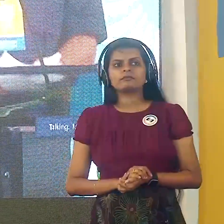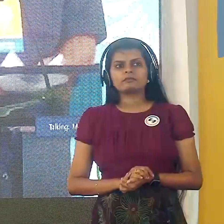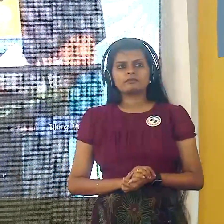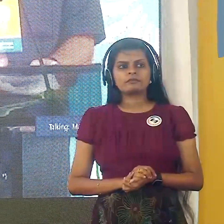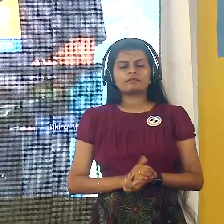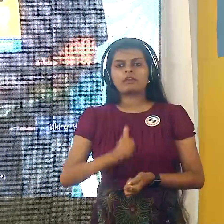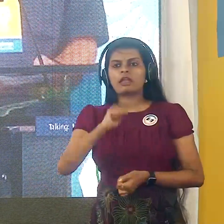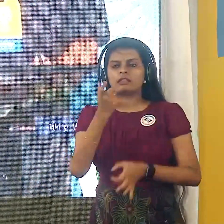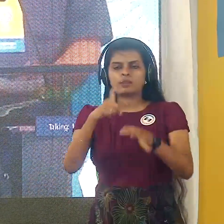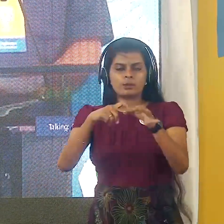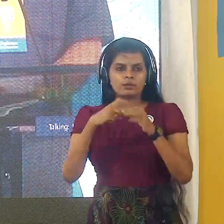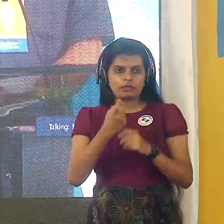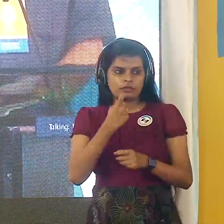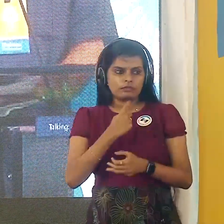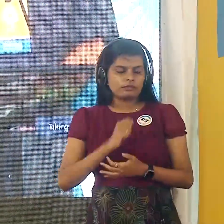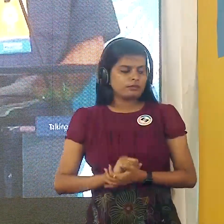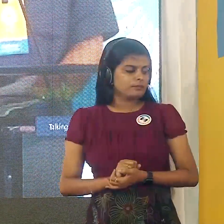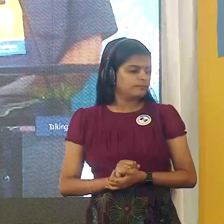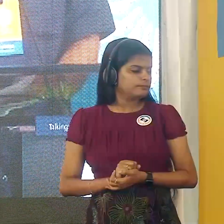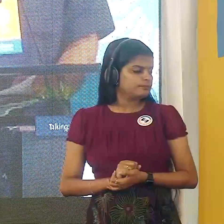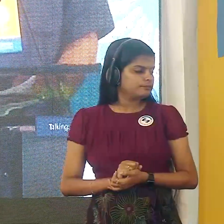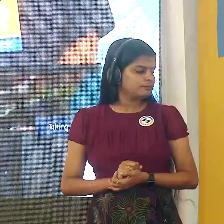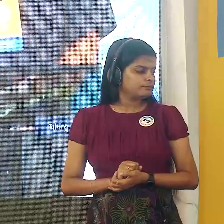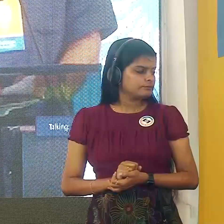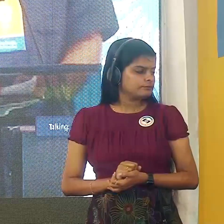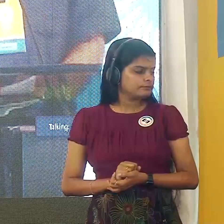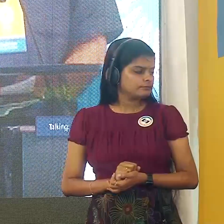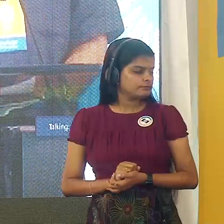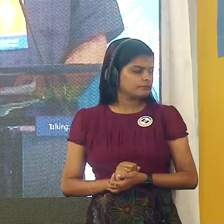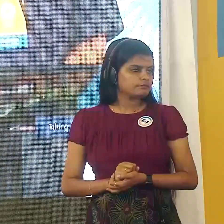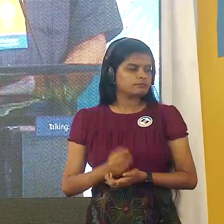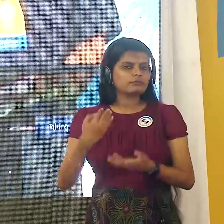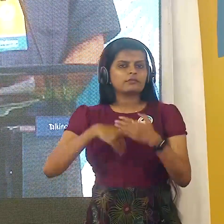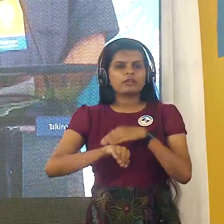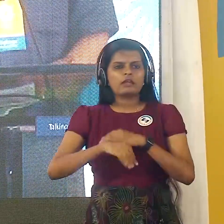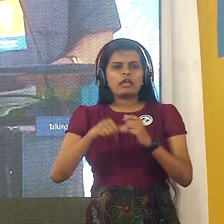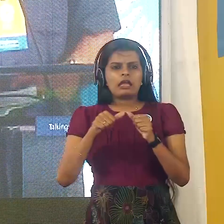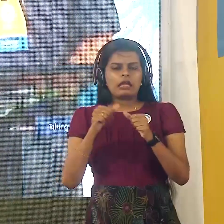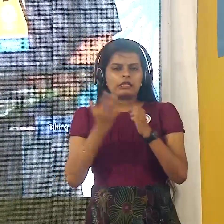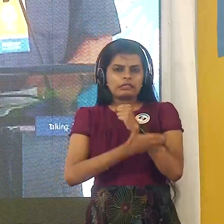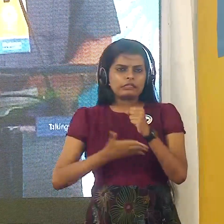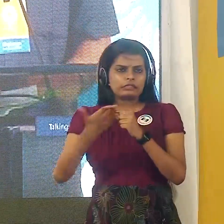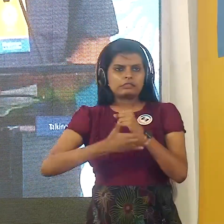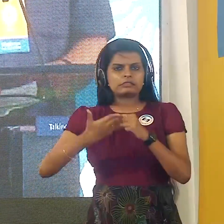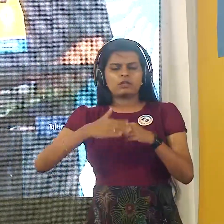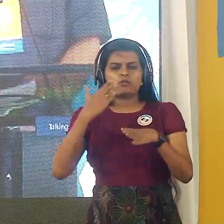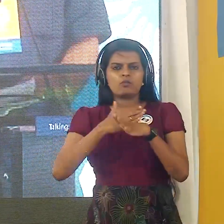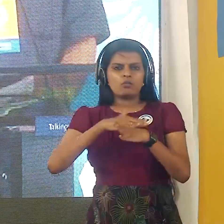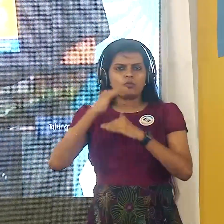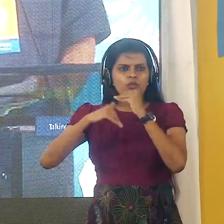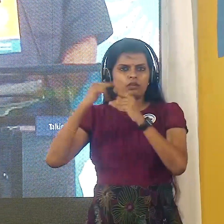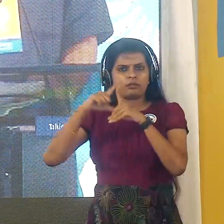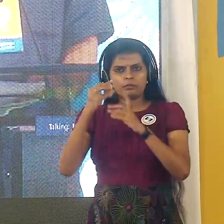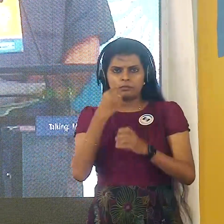The next question, you have mentioned about the need for increasing agricultural productivity in Kerala in your opening